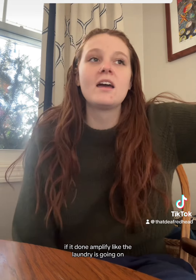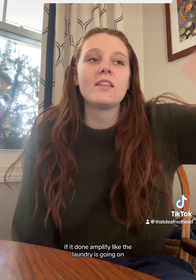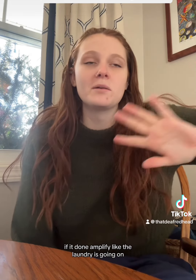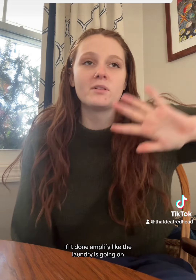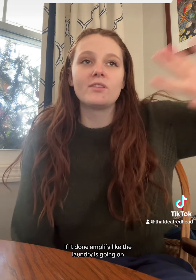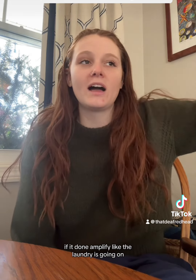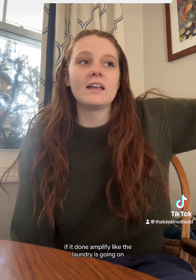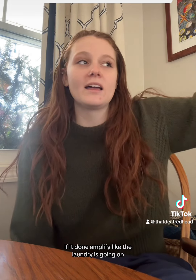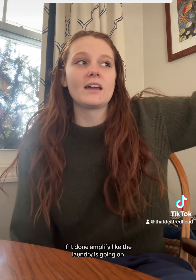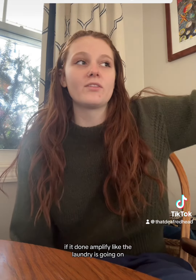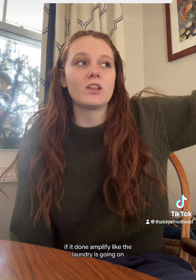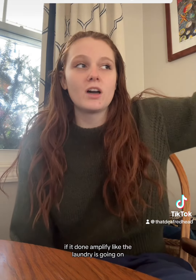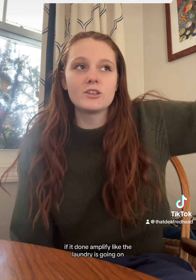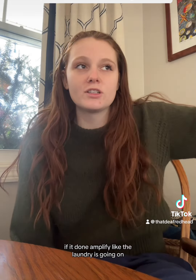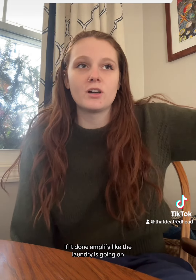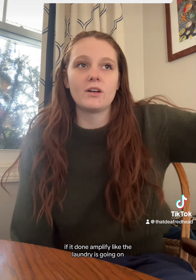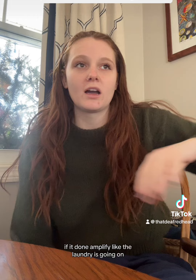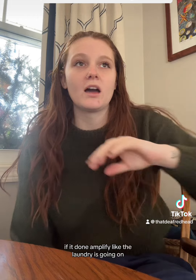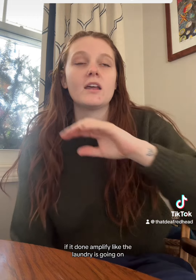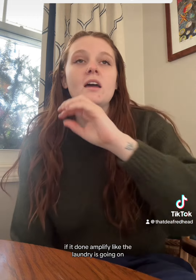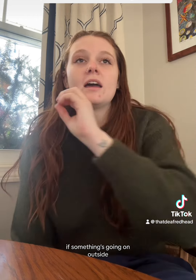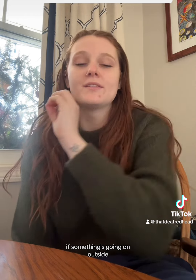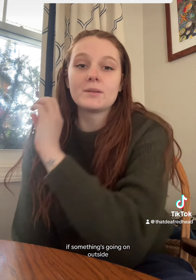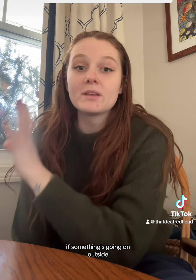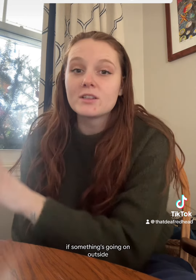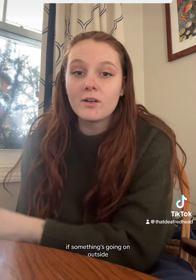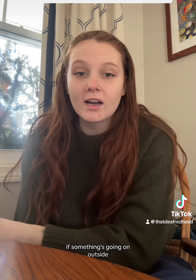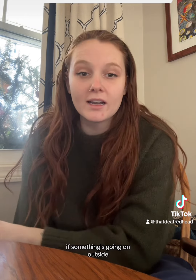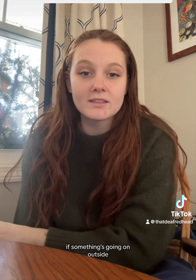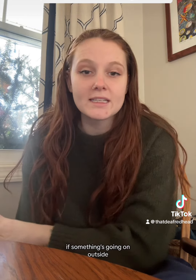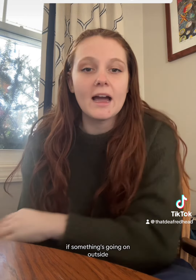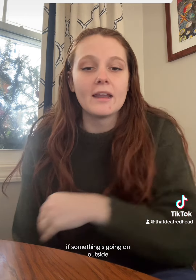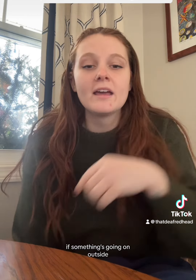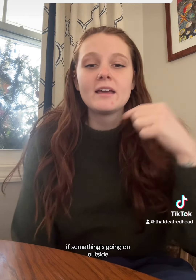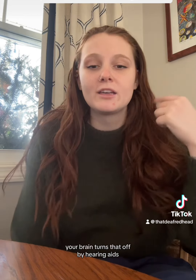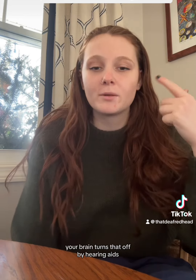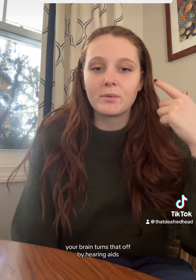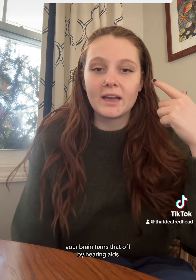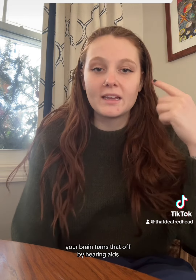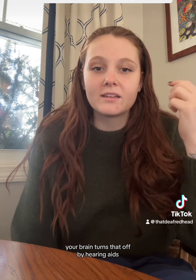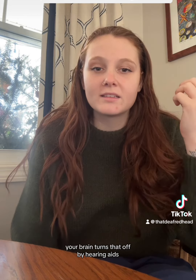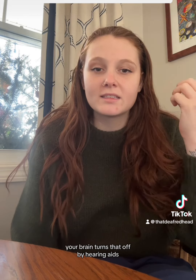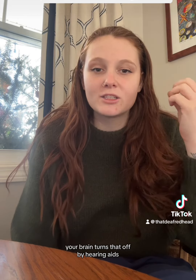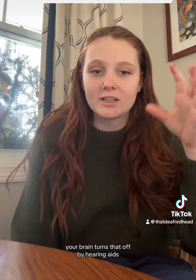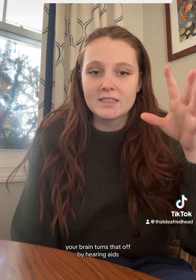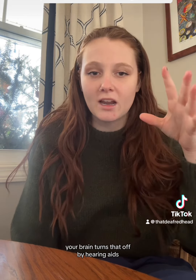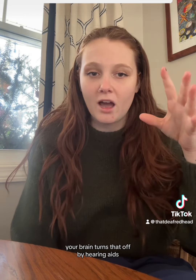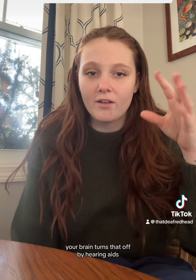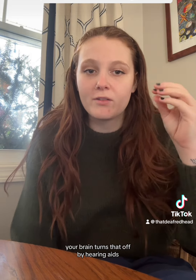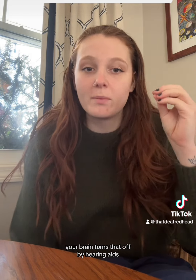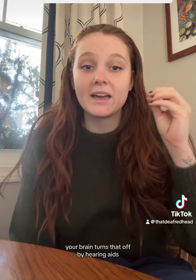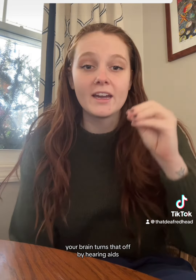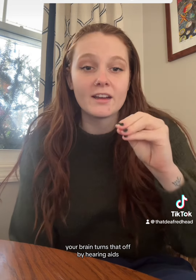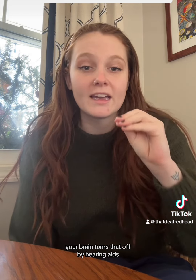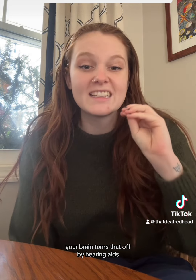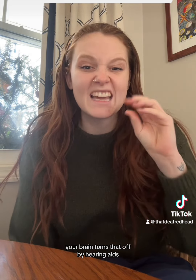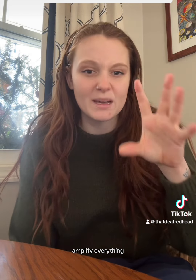They amplify like if the laundry's going on, if something's going on outside. Your brain turns that off, but hearing aids